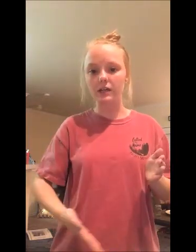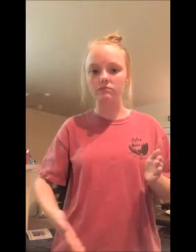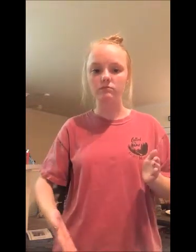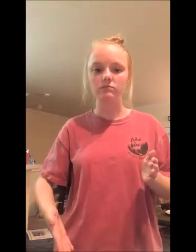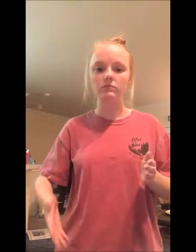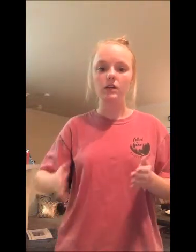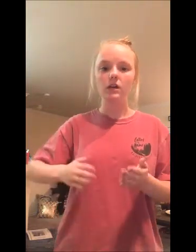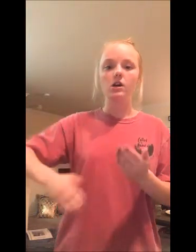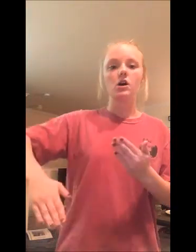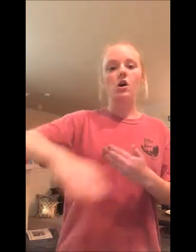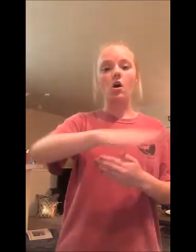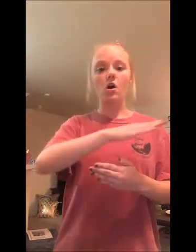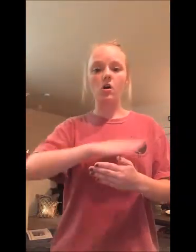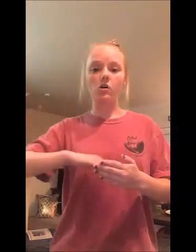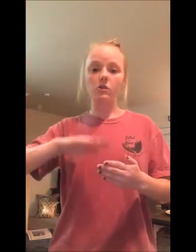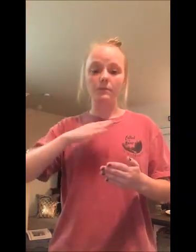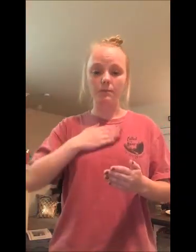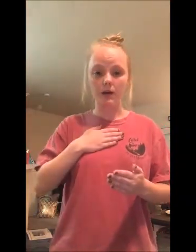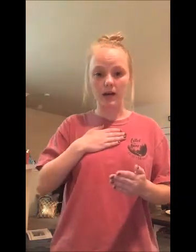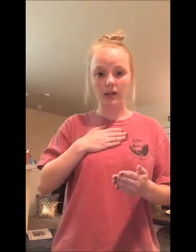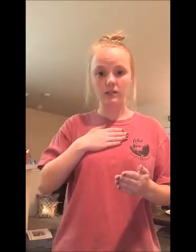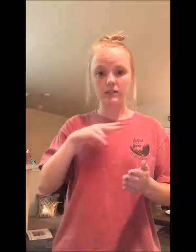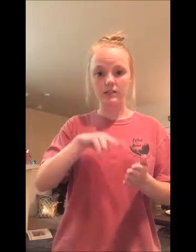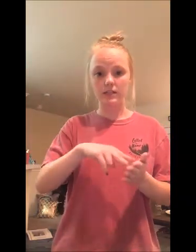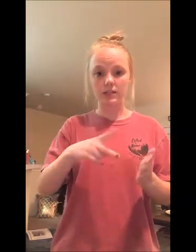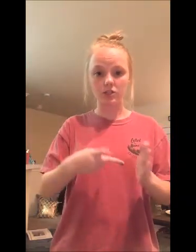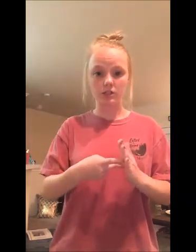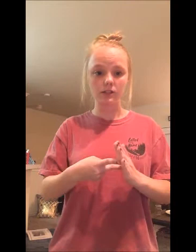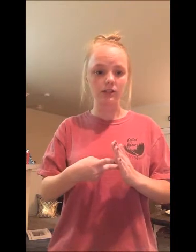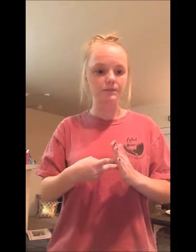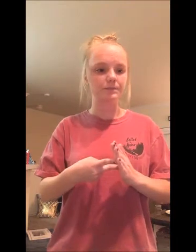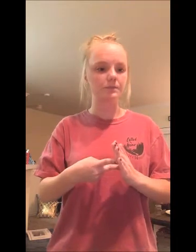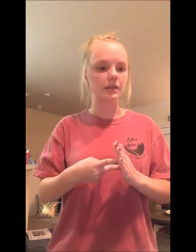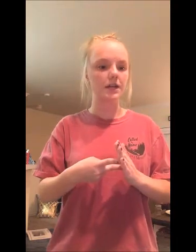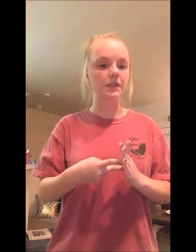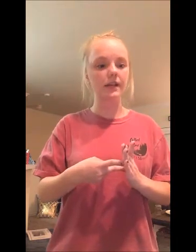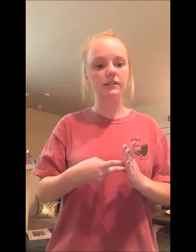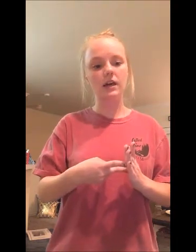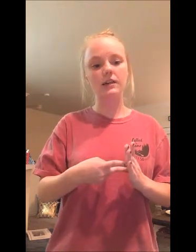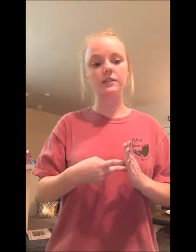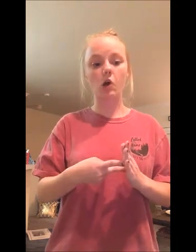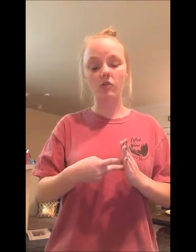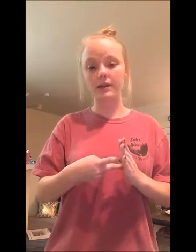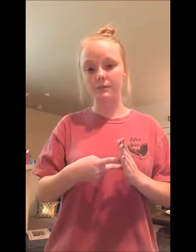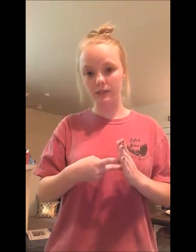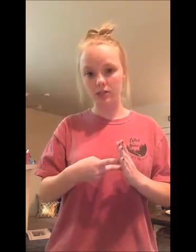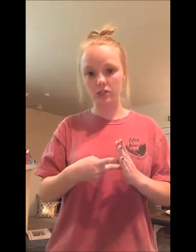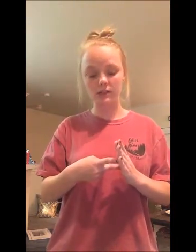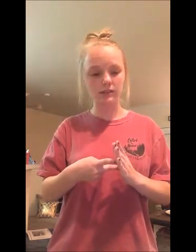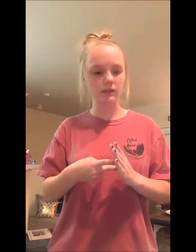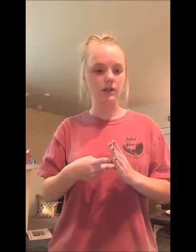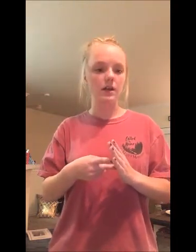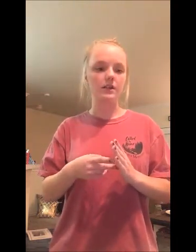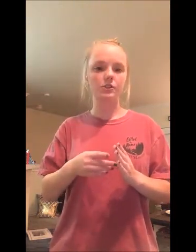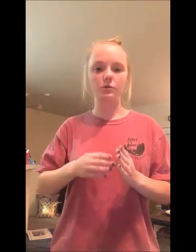am, all my intentions. And then the next line is all my obsessions. And so we'll